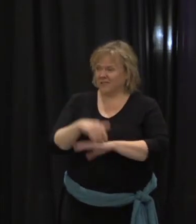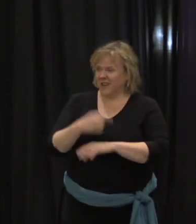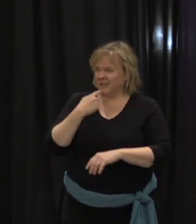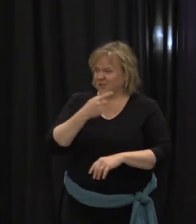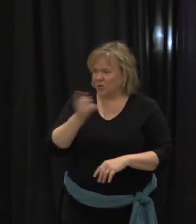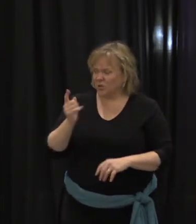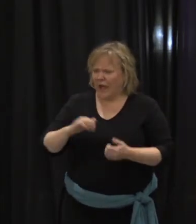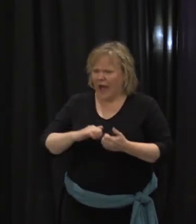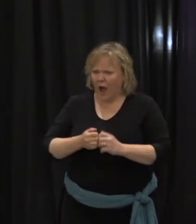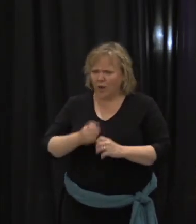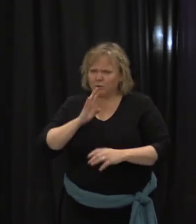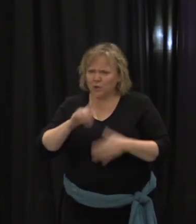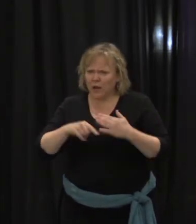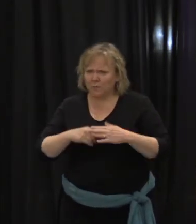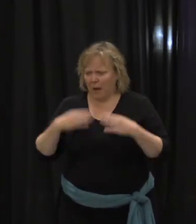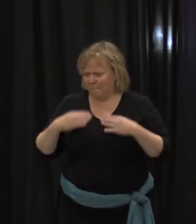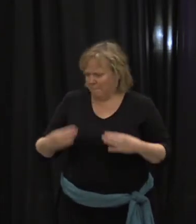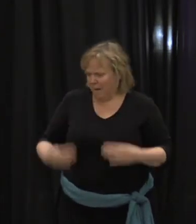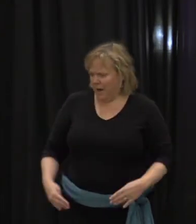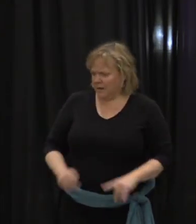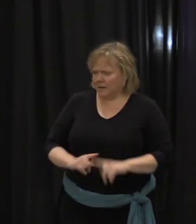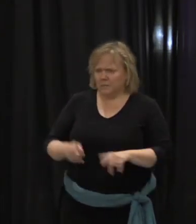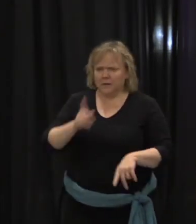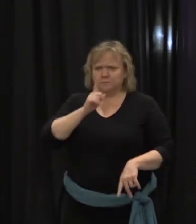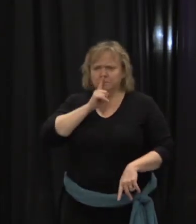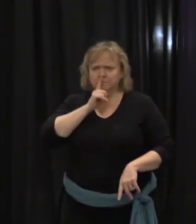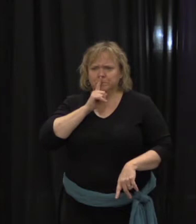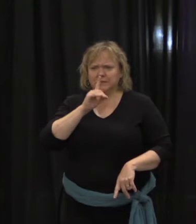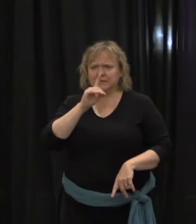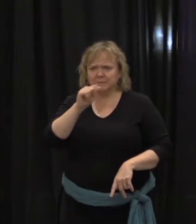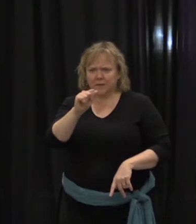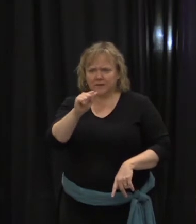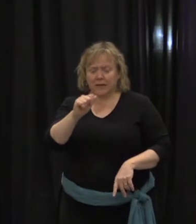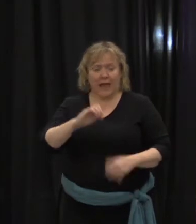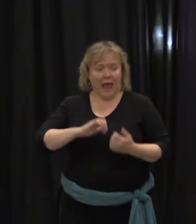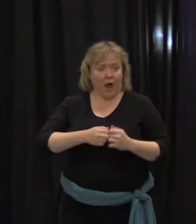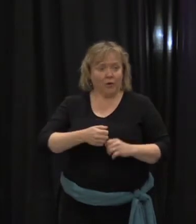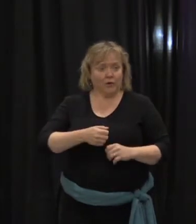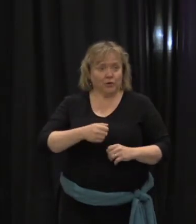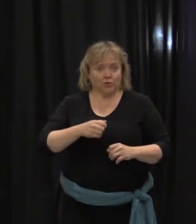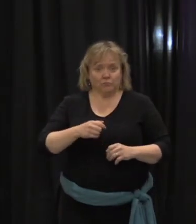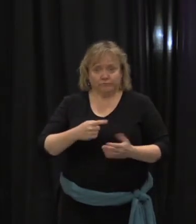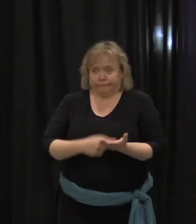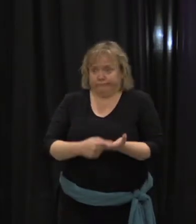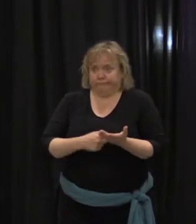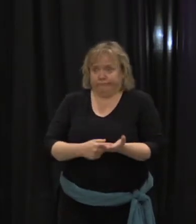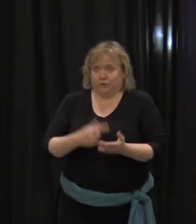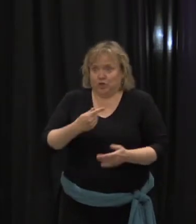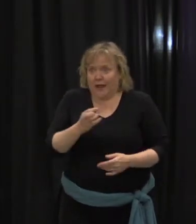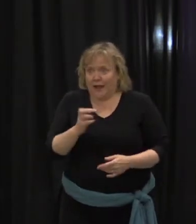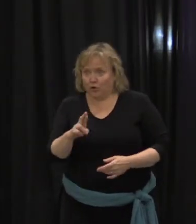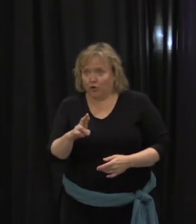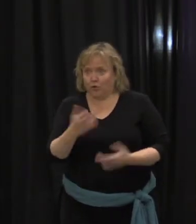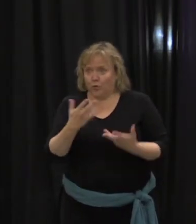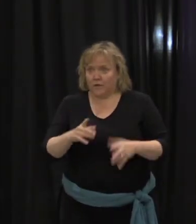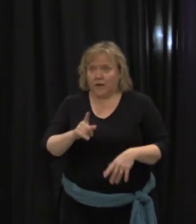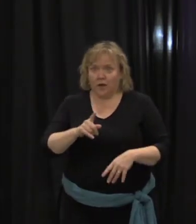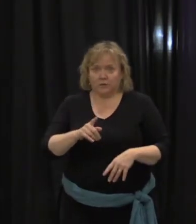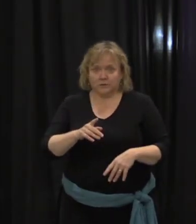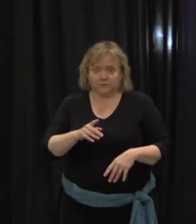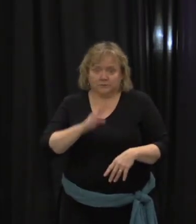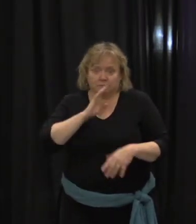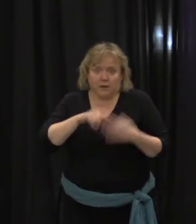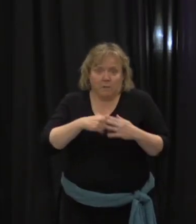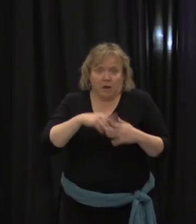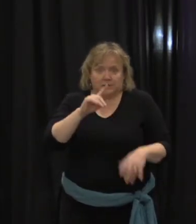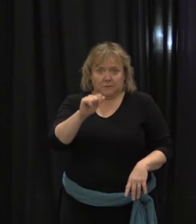about bodies without talking about disability? How can we talk about gender without talking about ability? And I would argue that many of